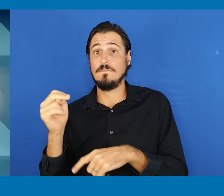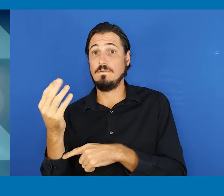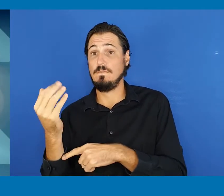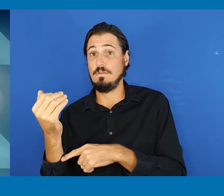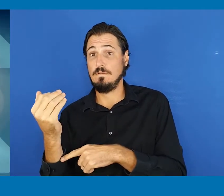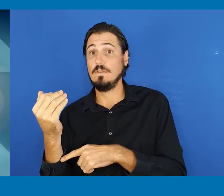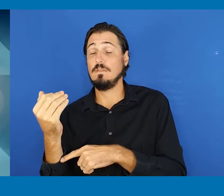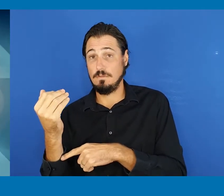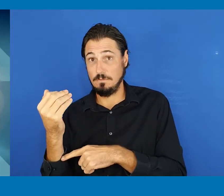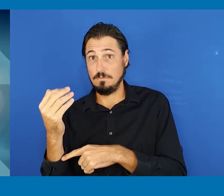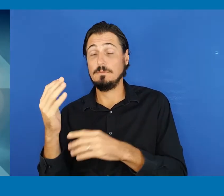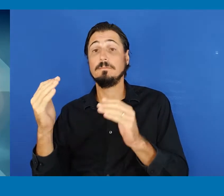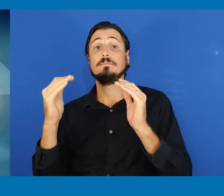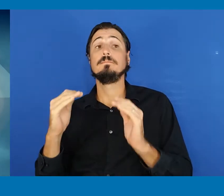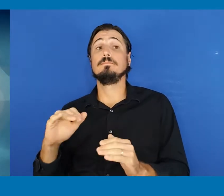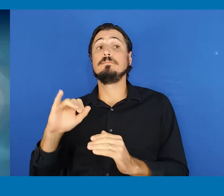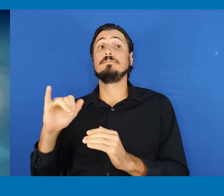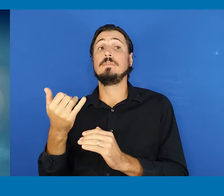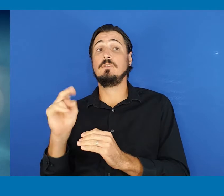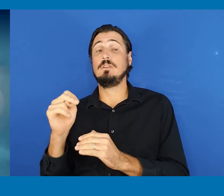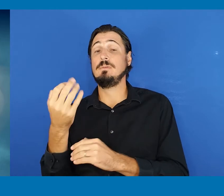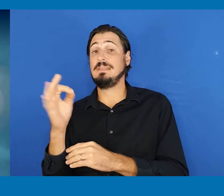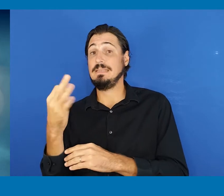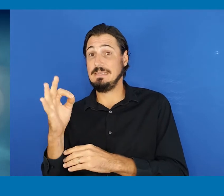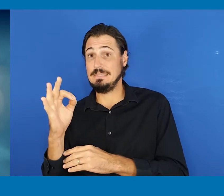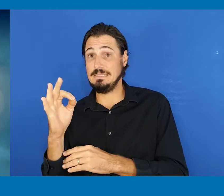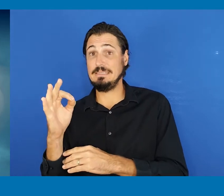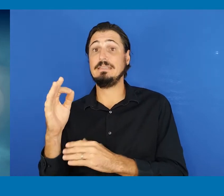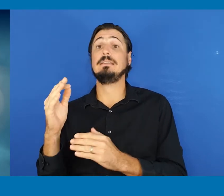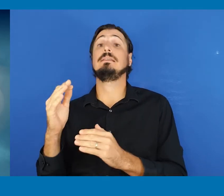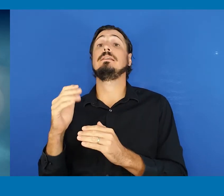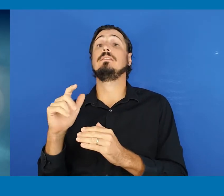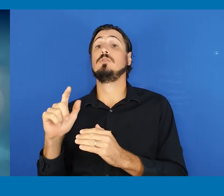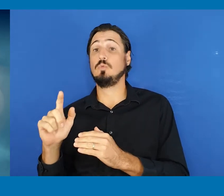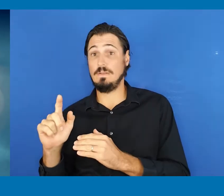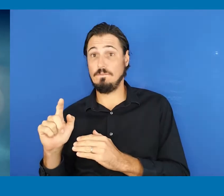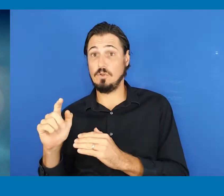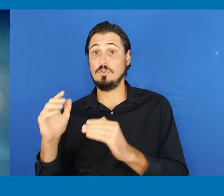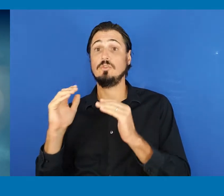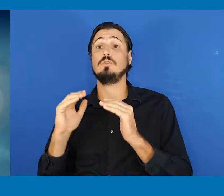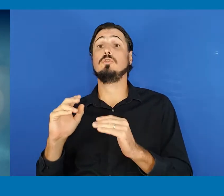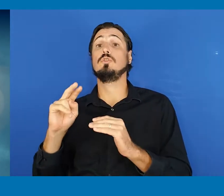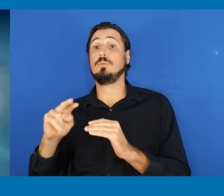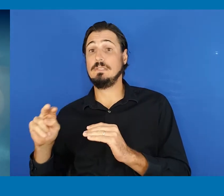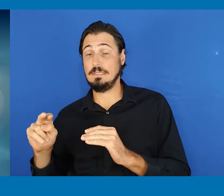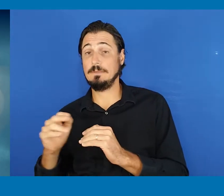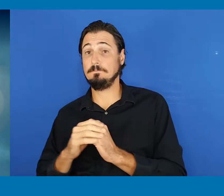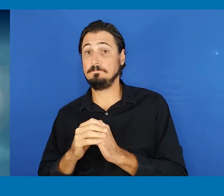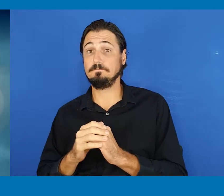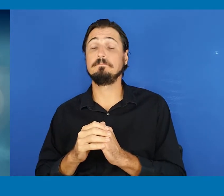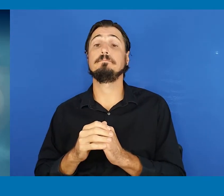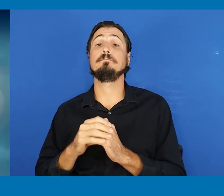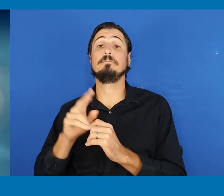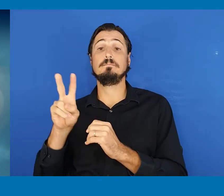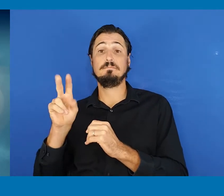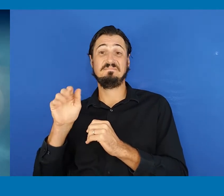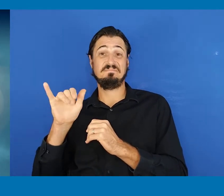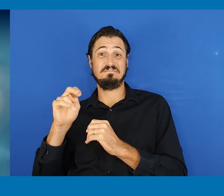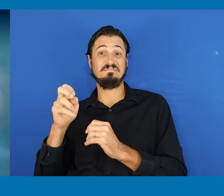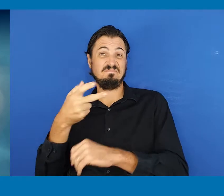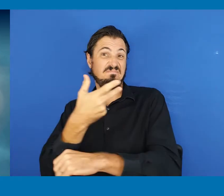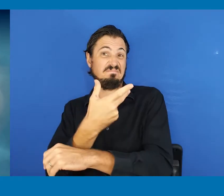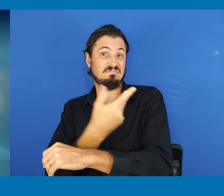Friday, January 15th, followed by January 19th, 21st, and